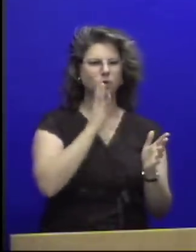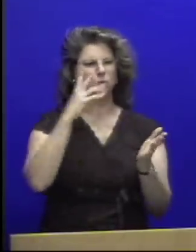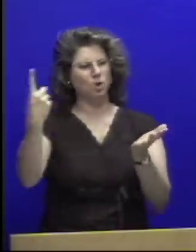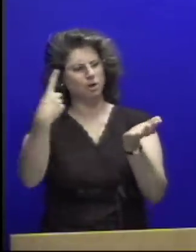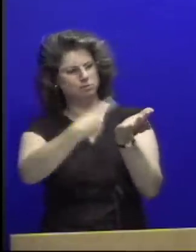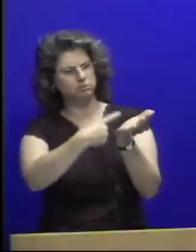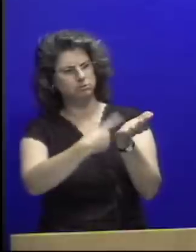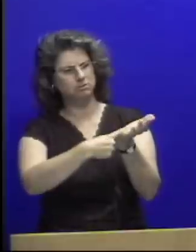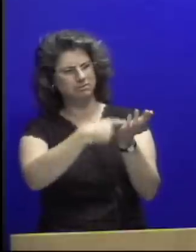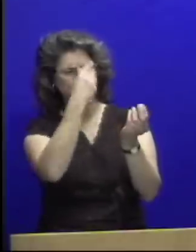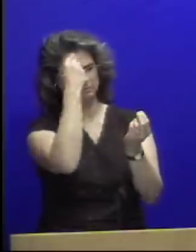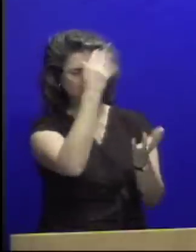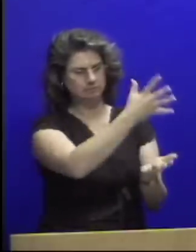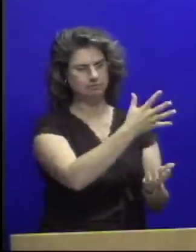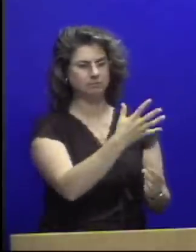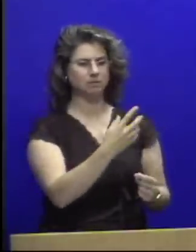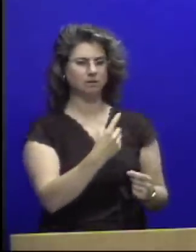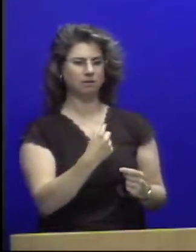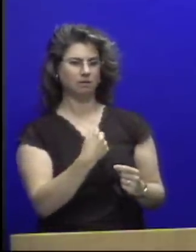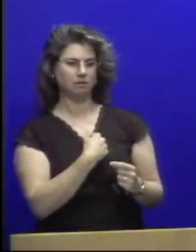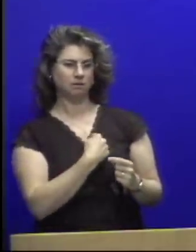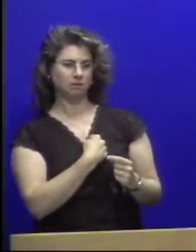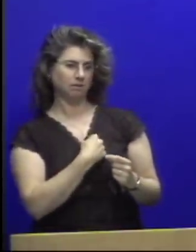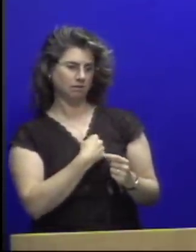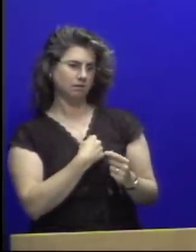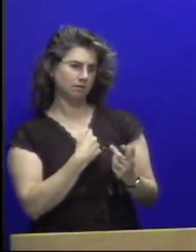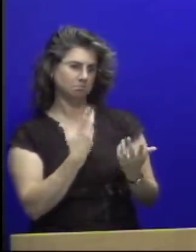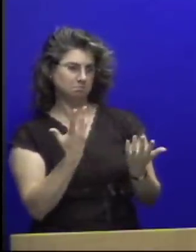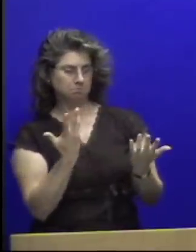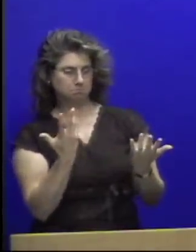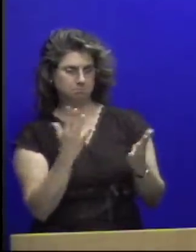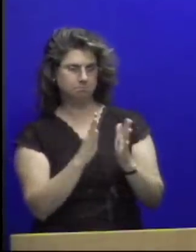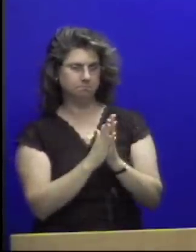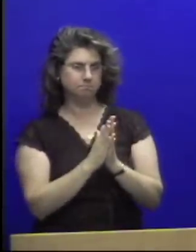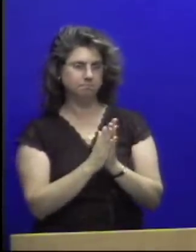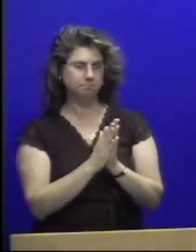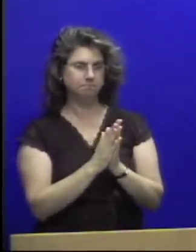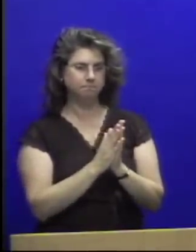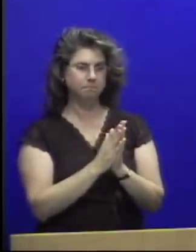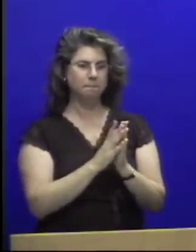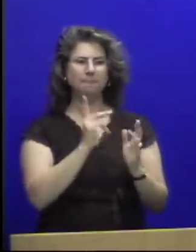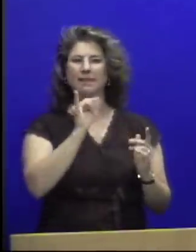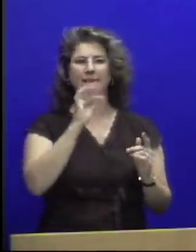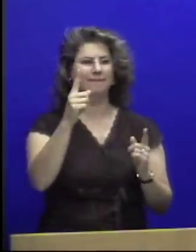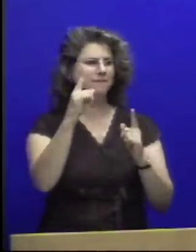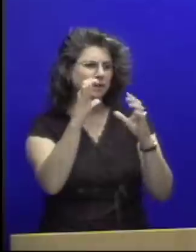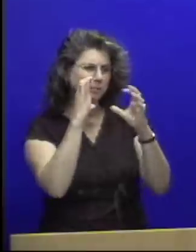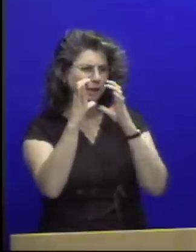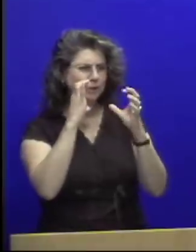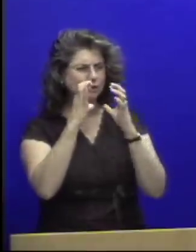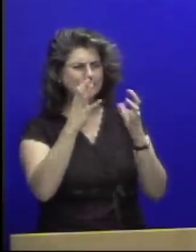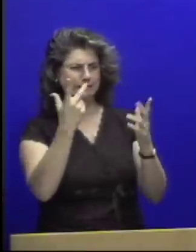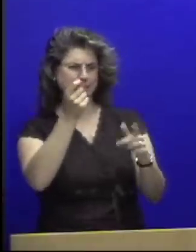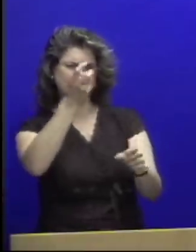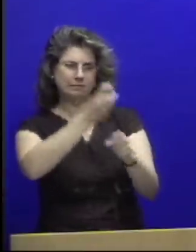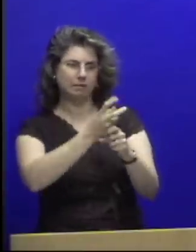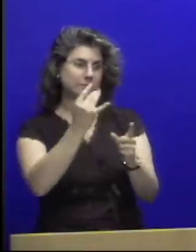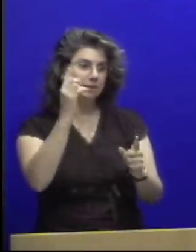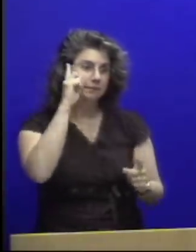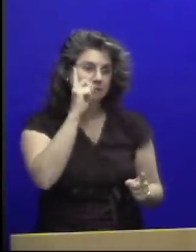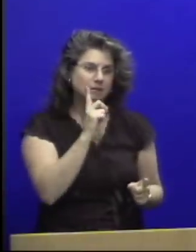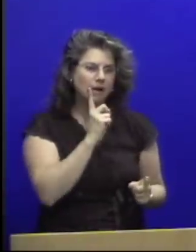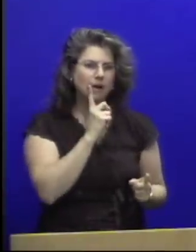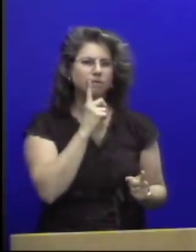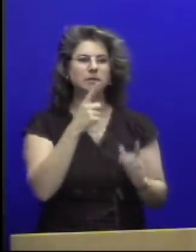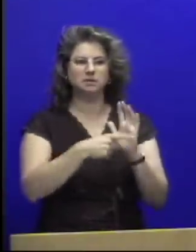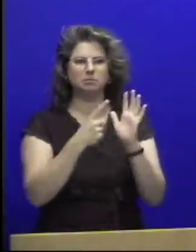you're going to have some special challenges because with difficulties communicating, and you may want to set up some